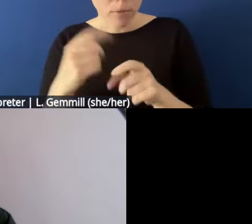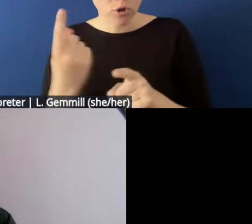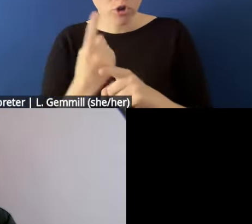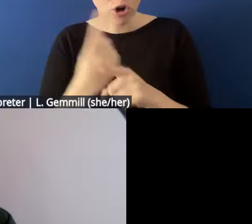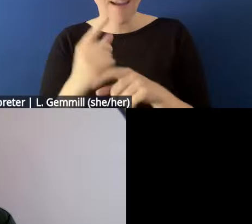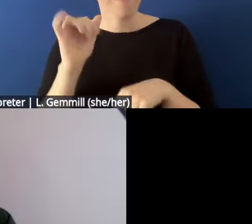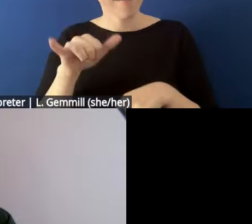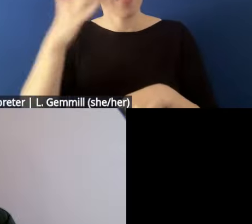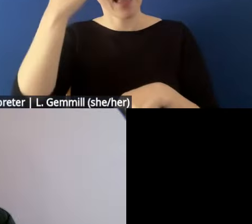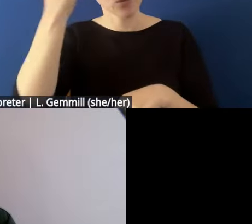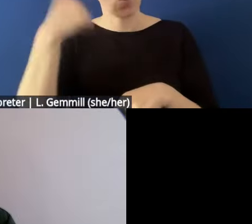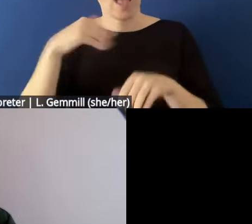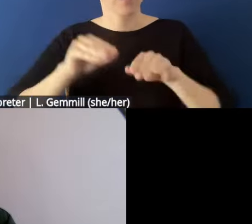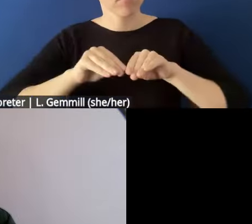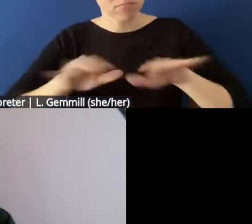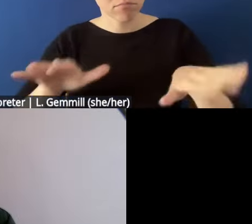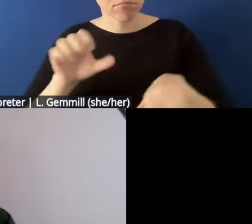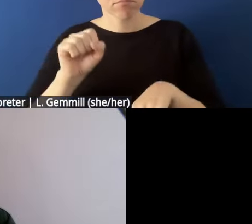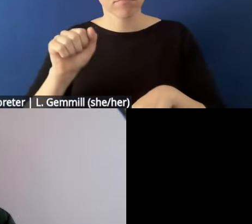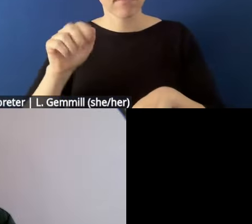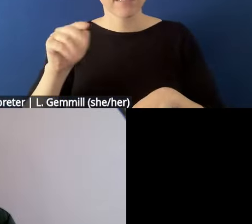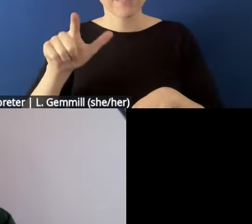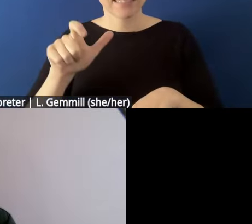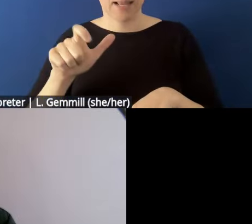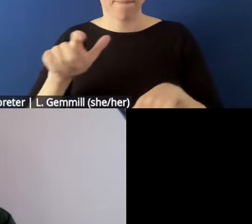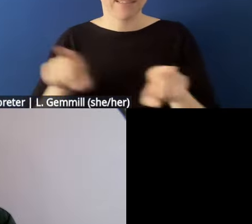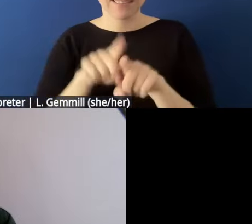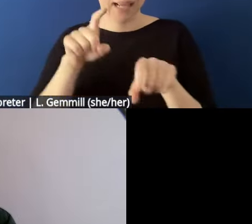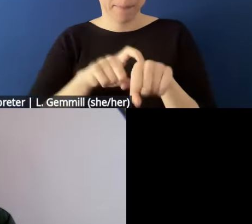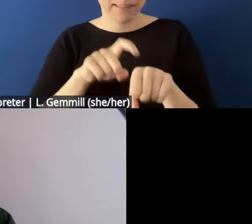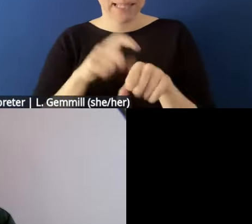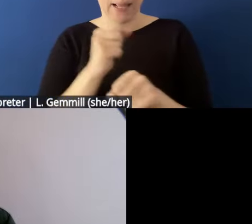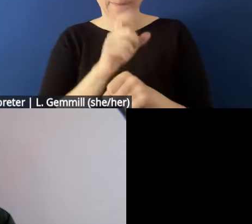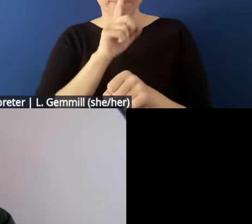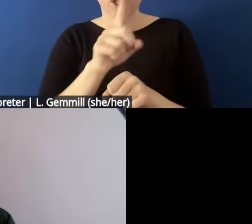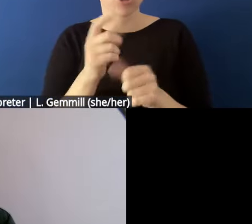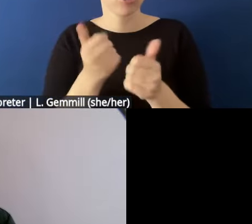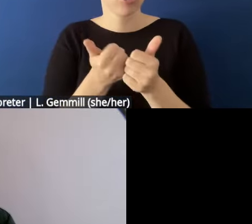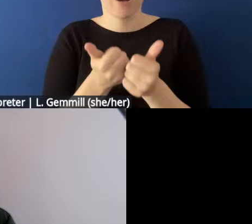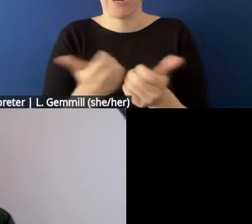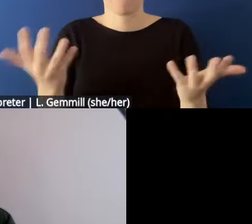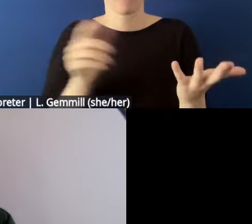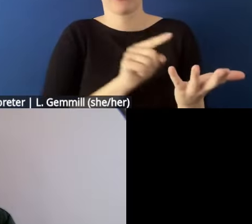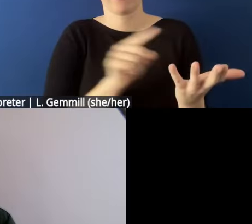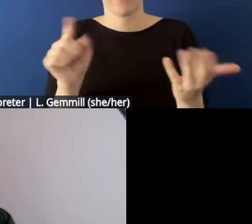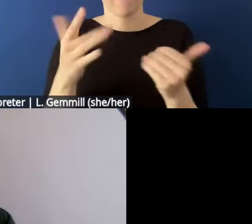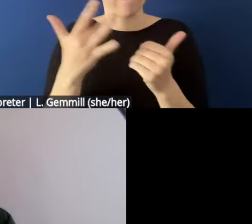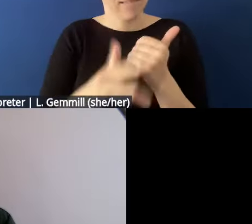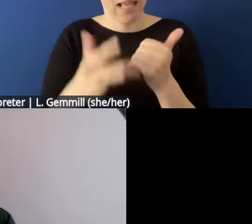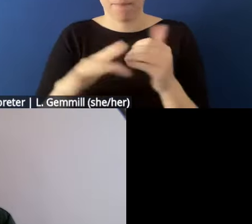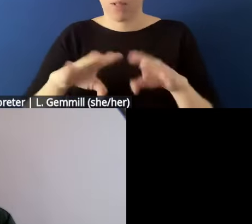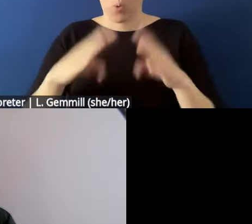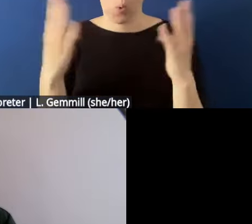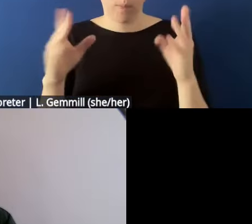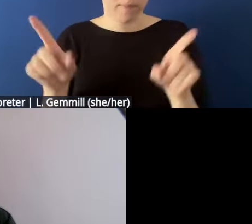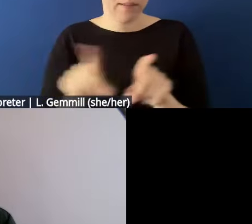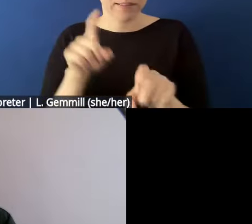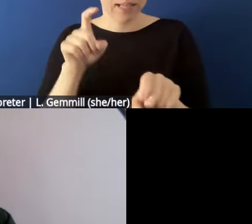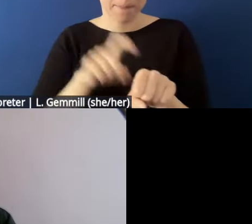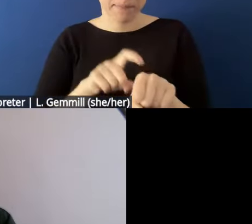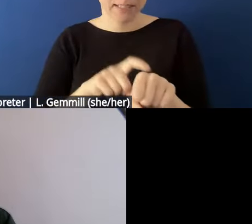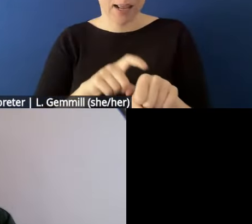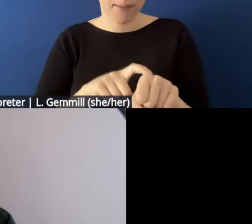the samples at the same time, was so that way everything related was available at the same time. Okay. Because what's, and this